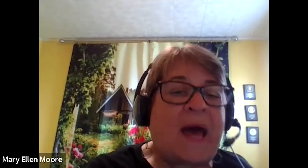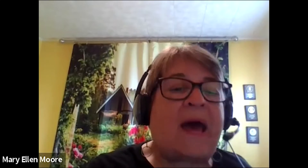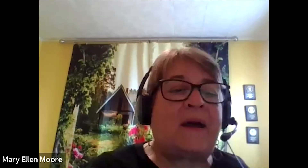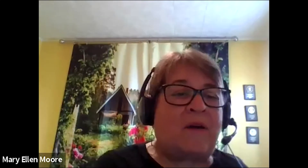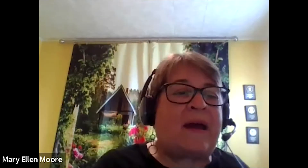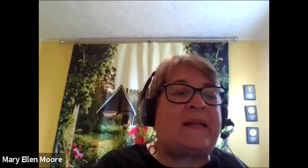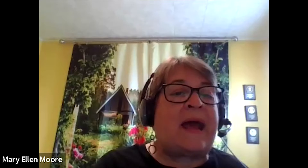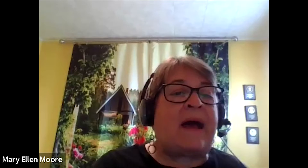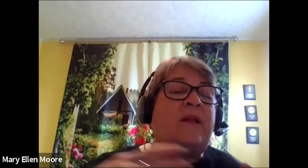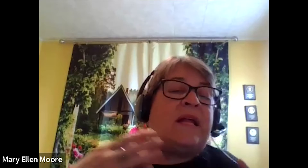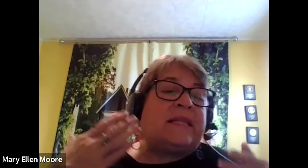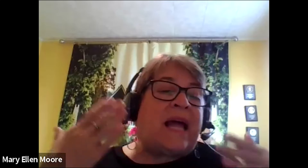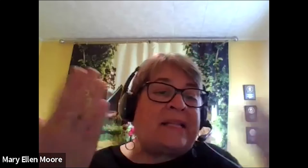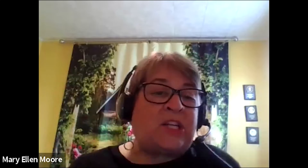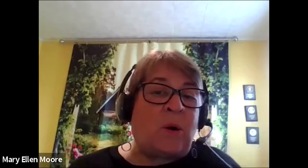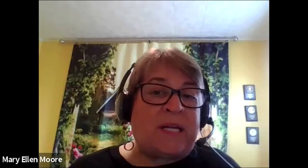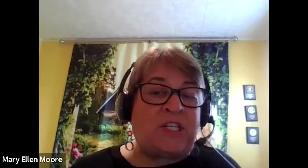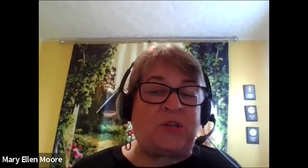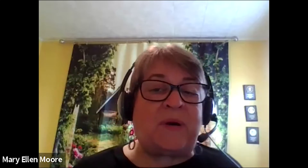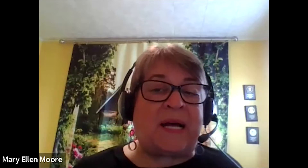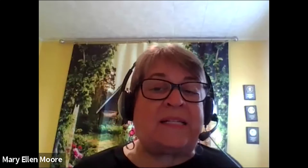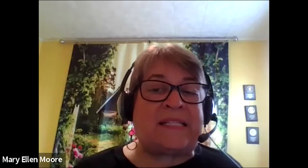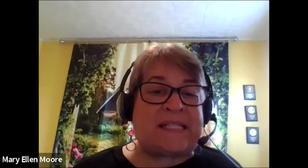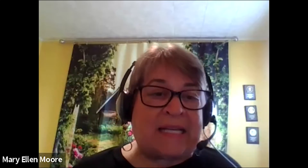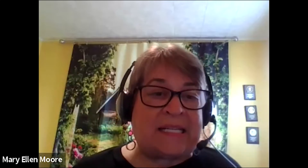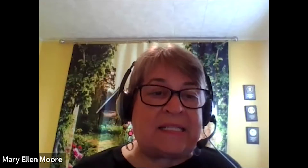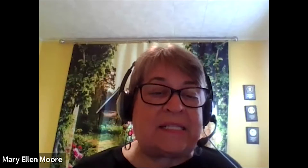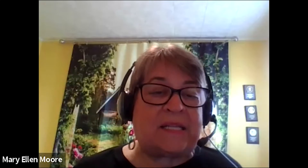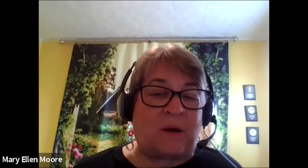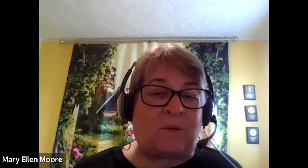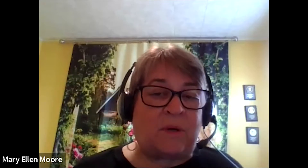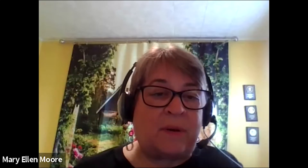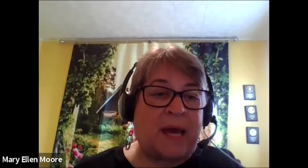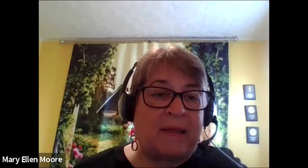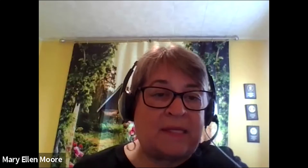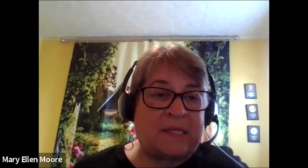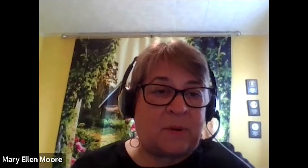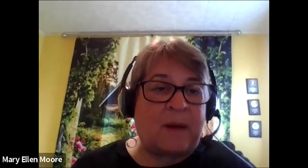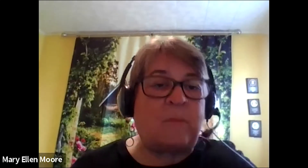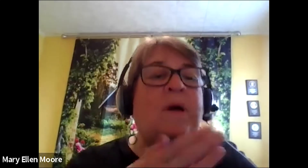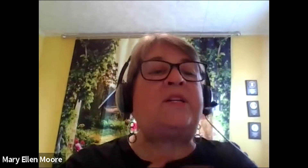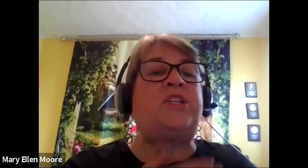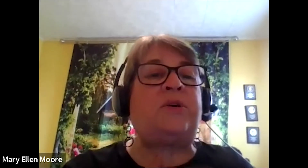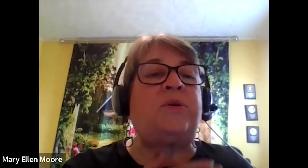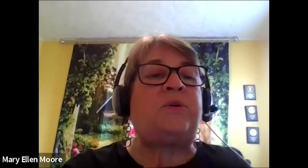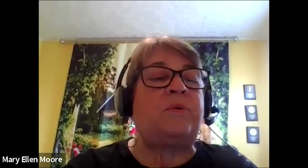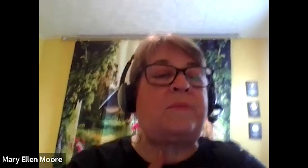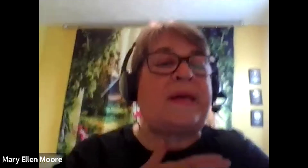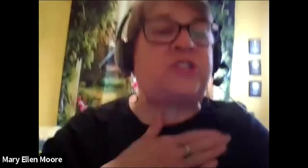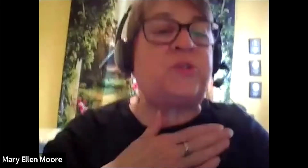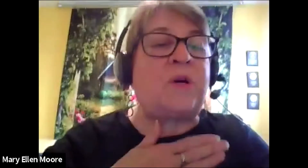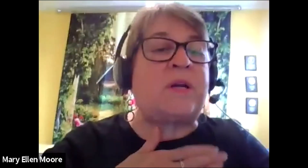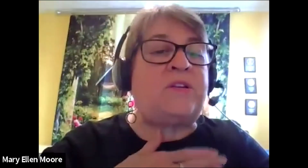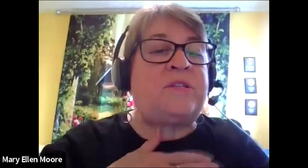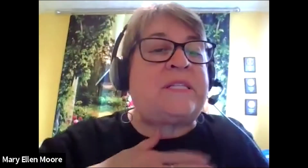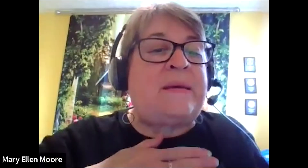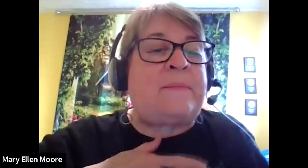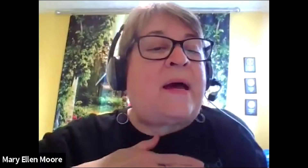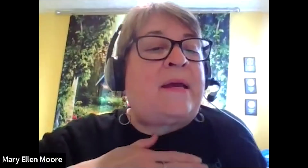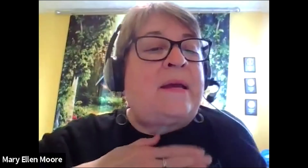Okay, all right. Now let's go into a sentence though. Okay, this is where I want to make sure. Can you see my